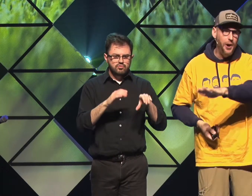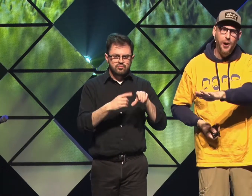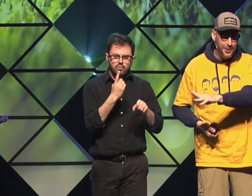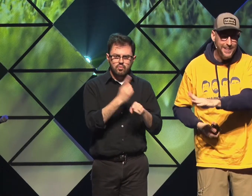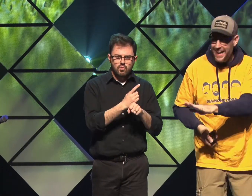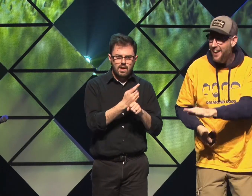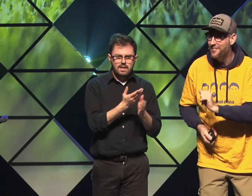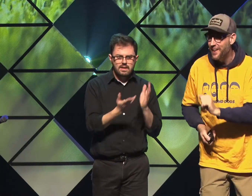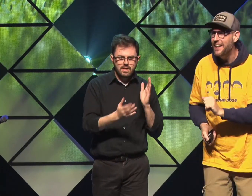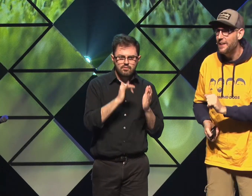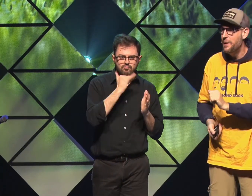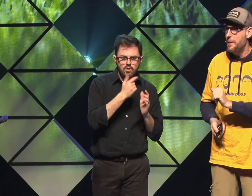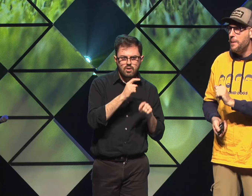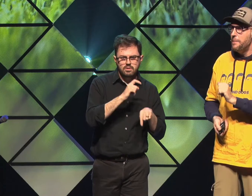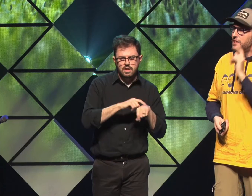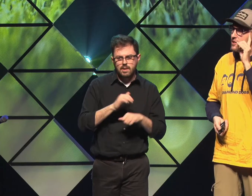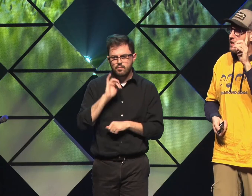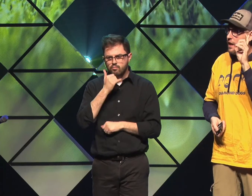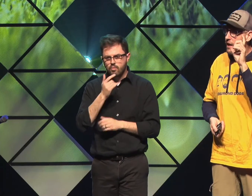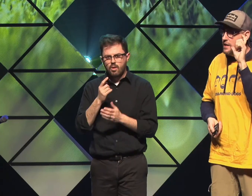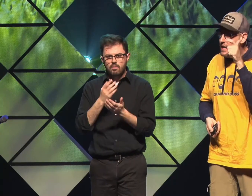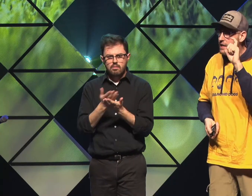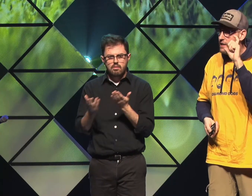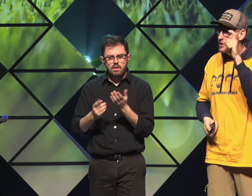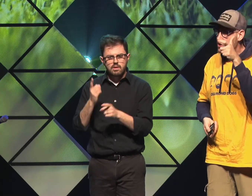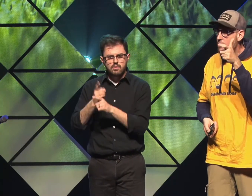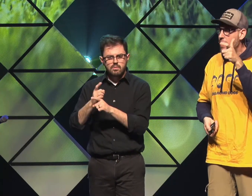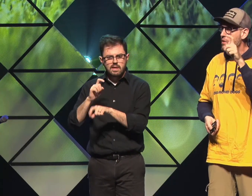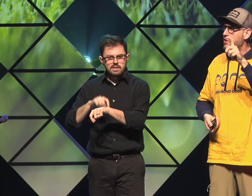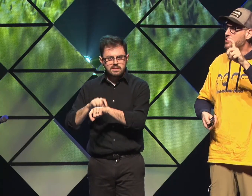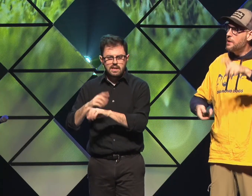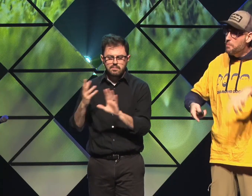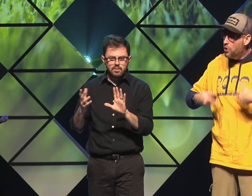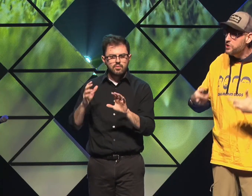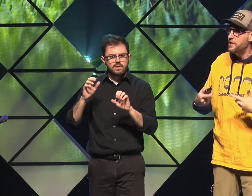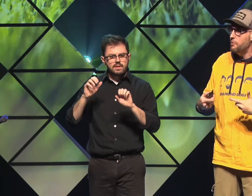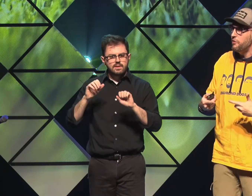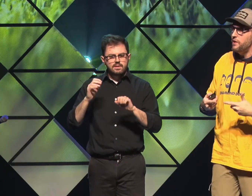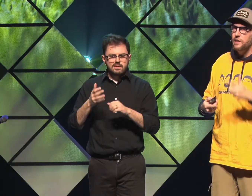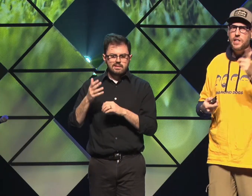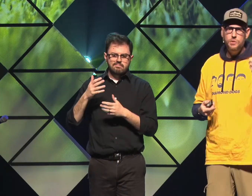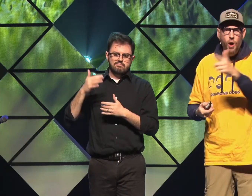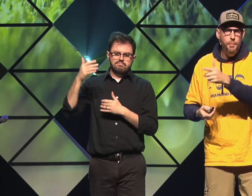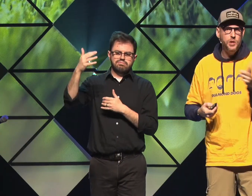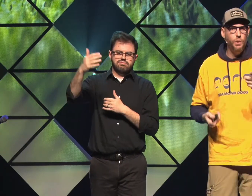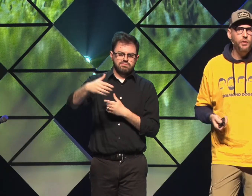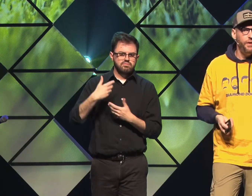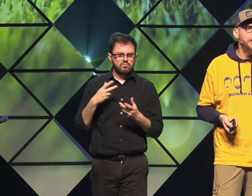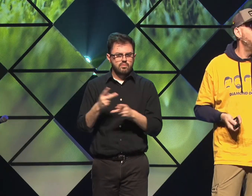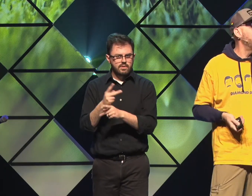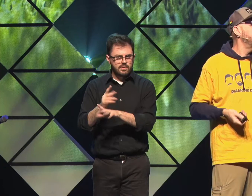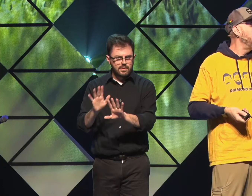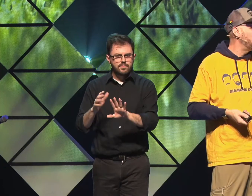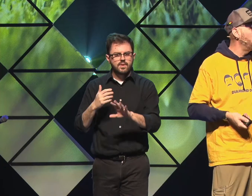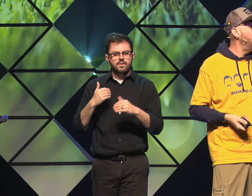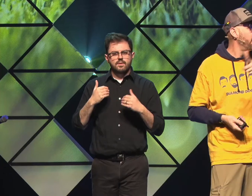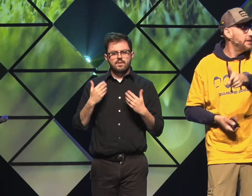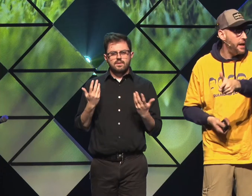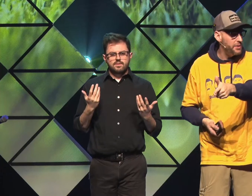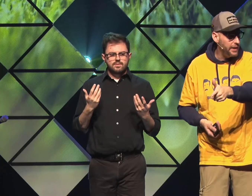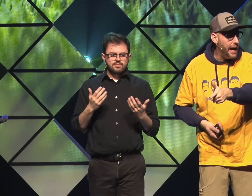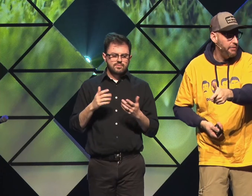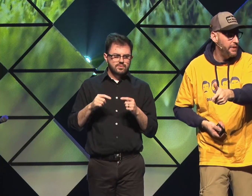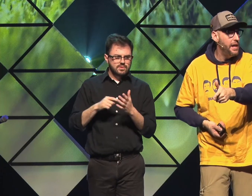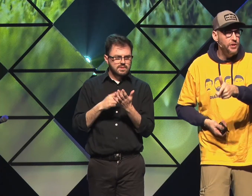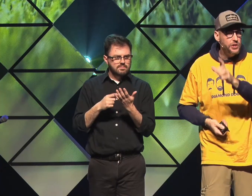time, and it all works out, right? But there's a need and a discernment, and there's an emotion that we feel in these moments where we're faced with a time to cry or a